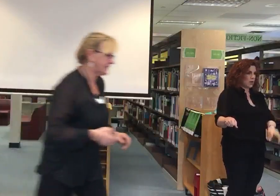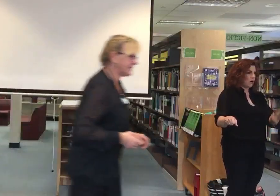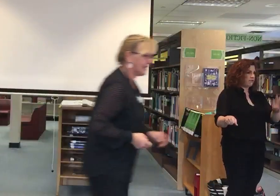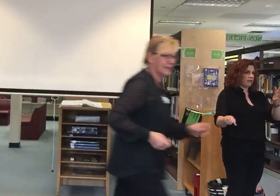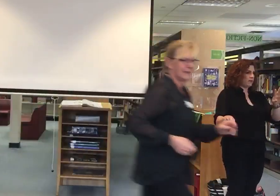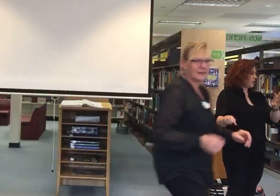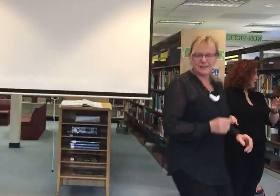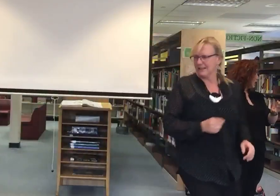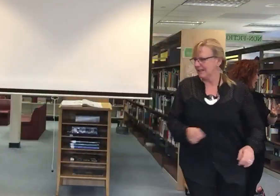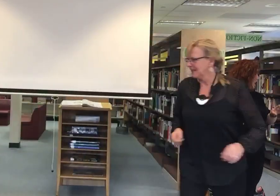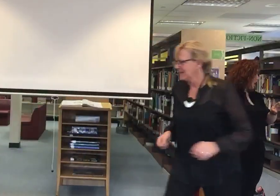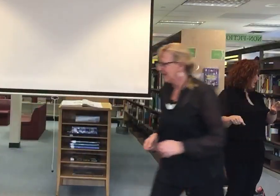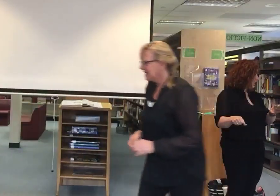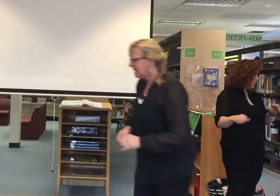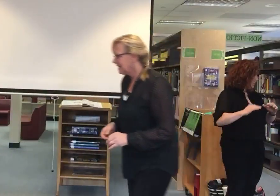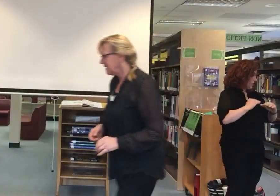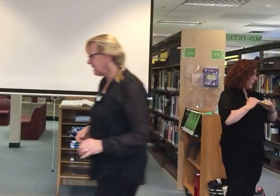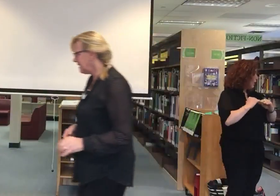right?